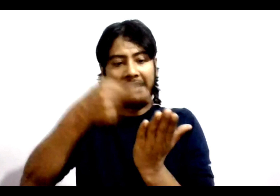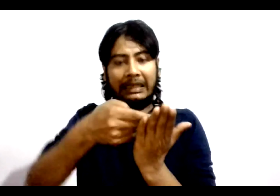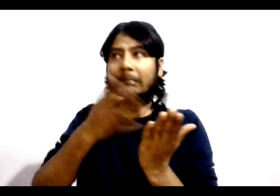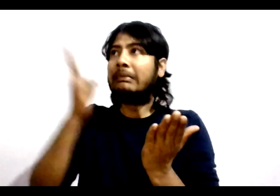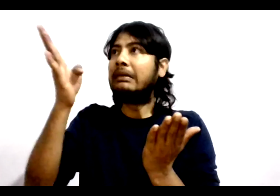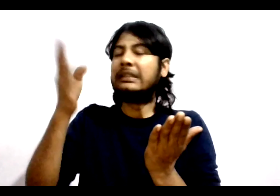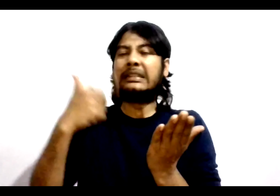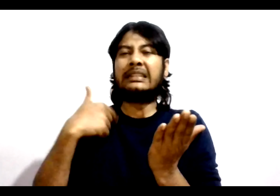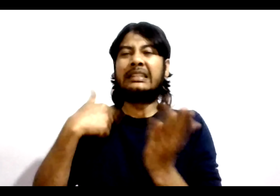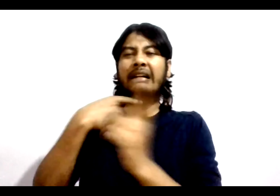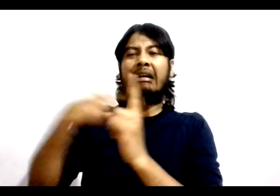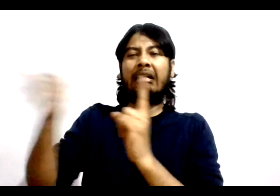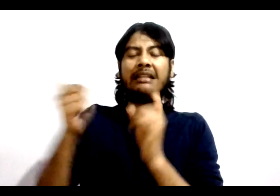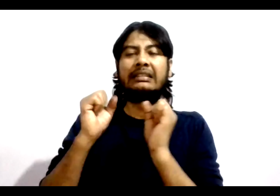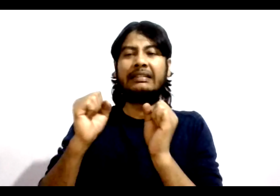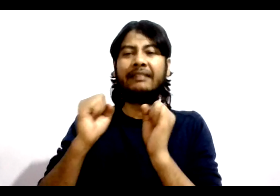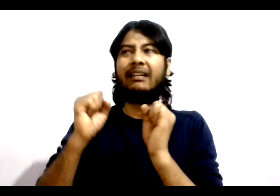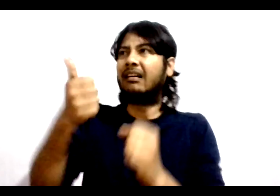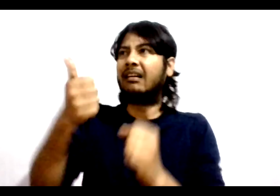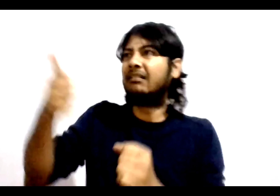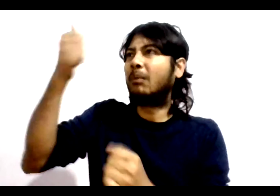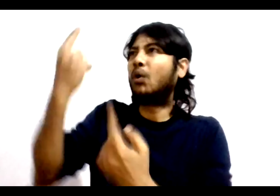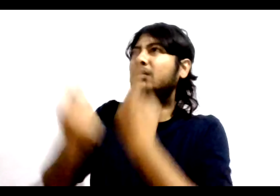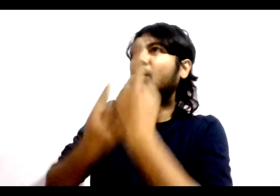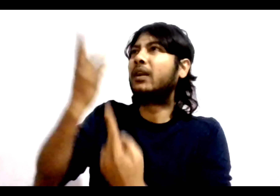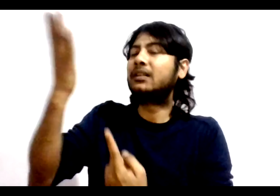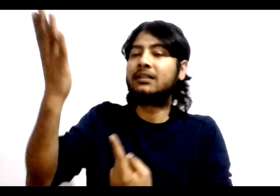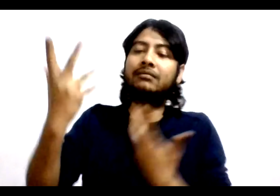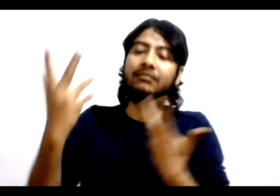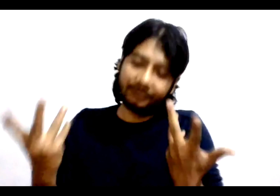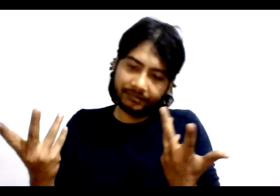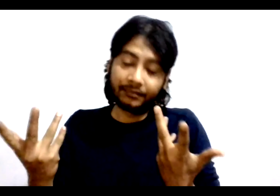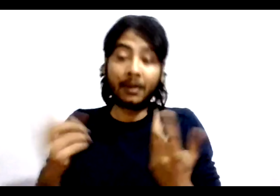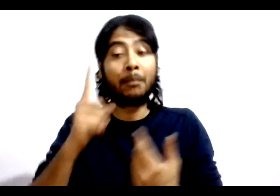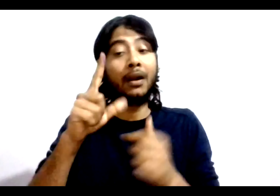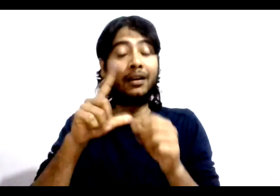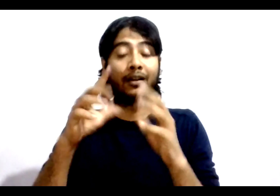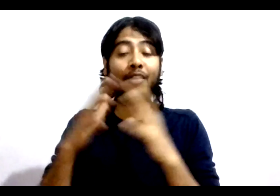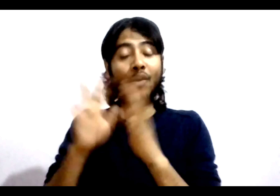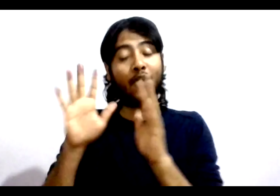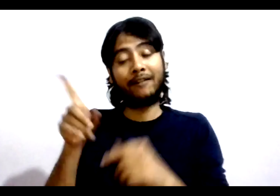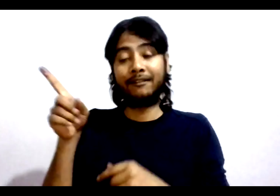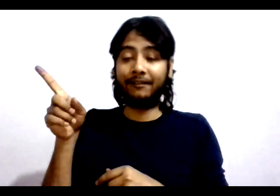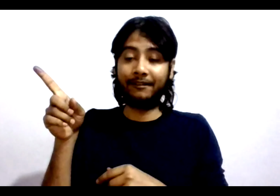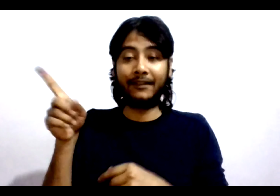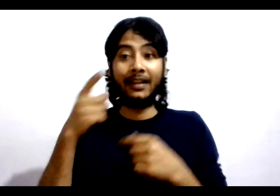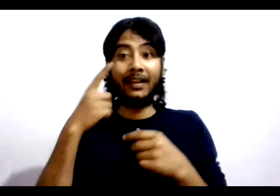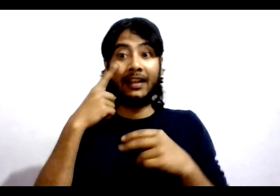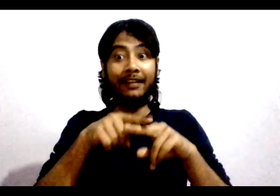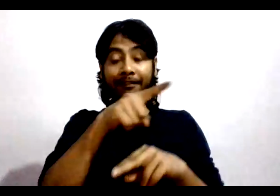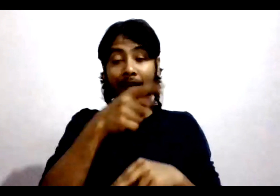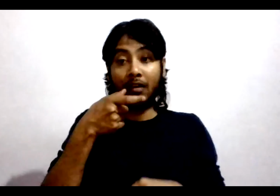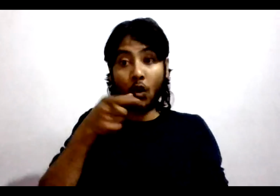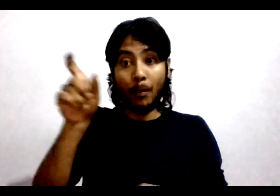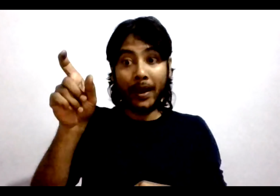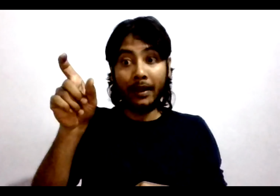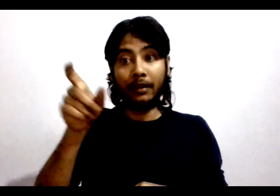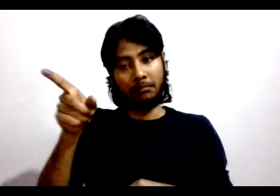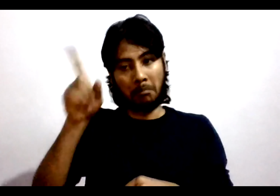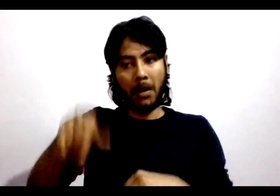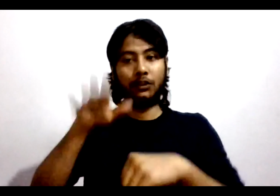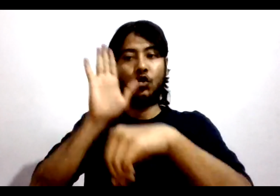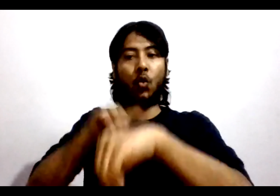act in terms of law, and they will be bound by the law. They will have to issue a notice. And that is other thing, that